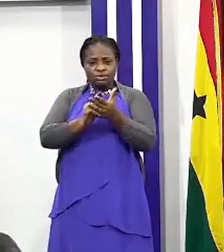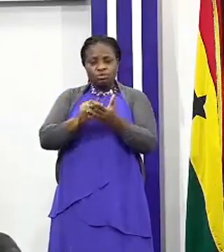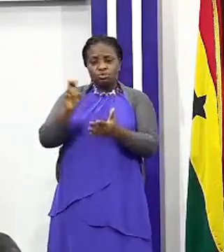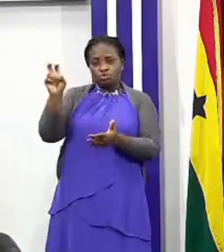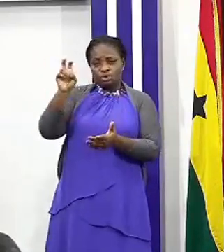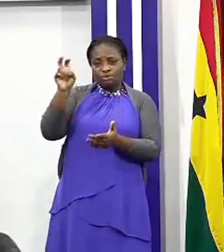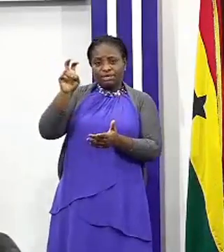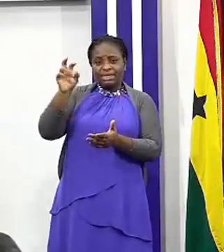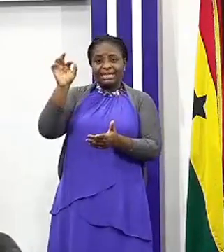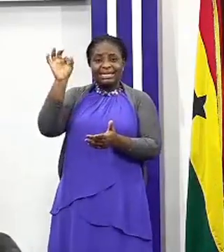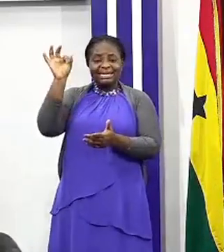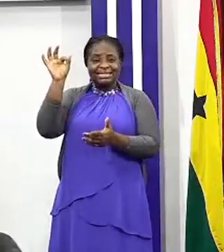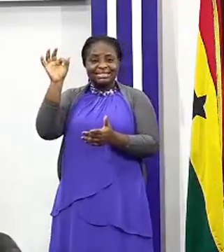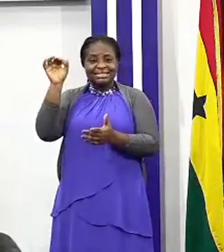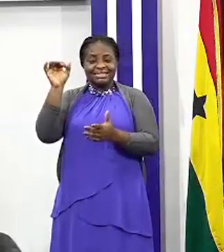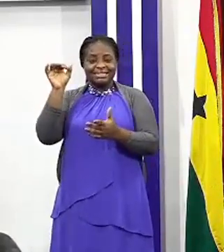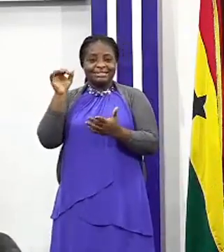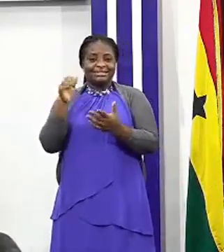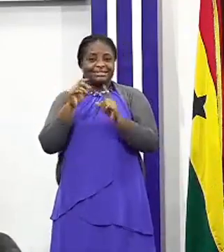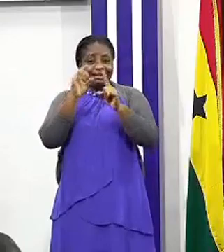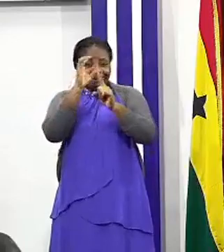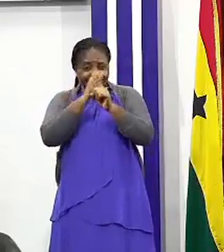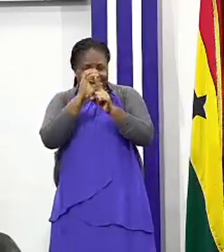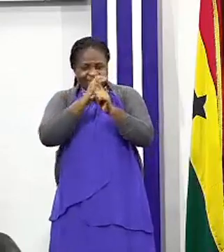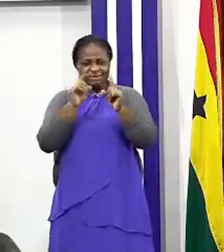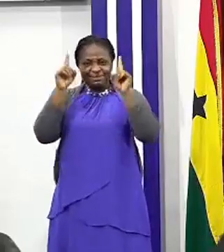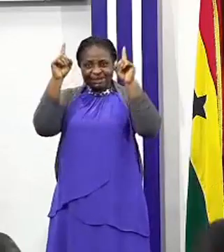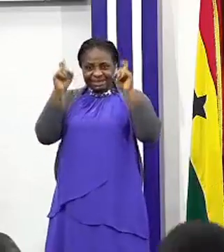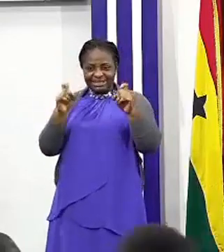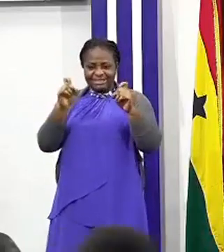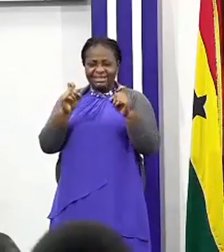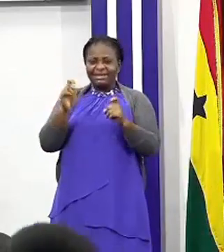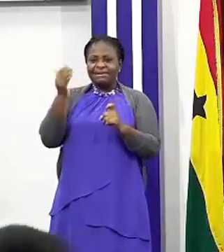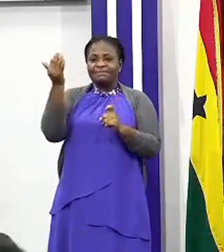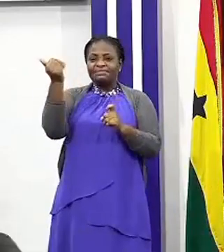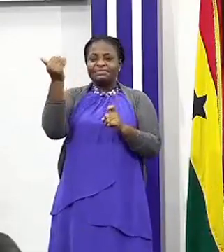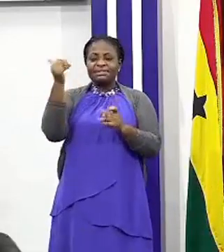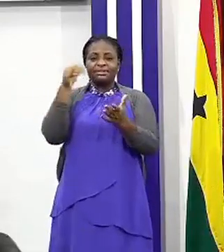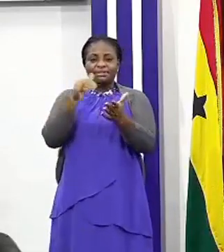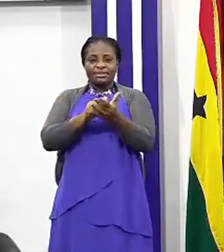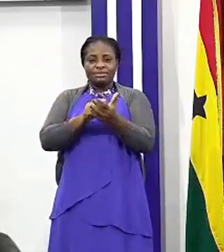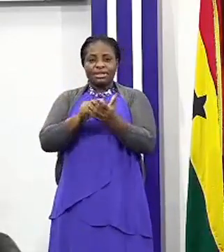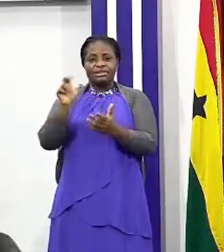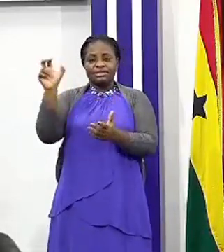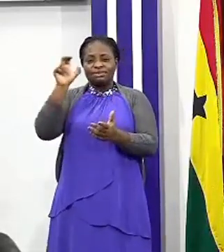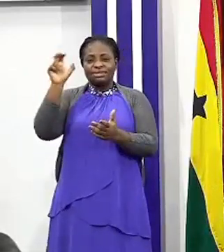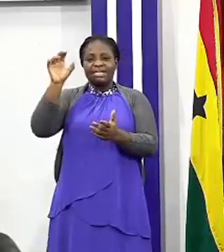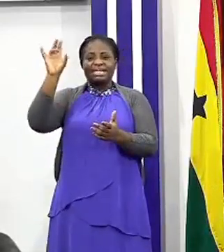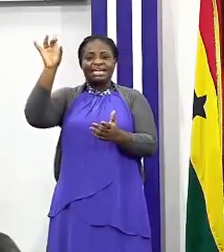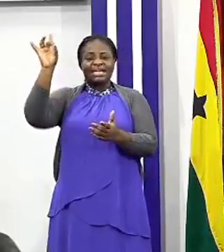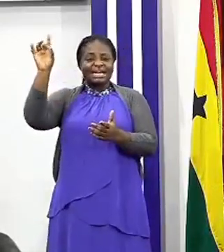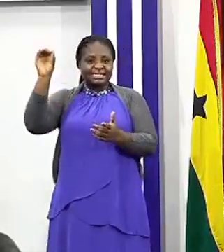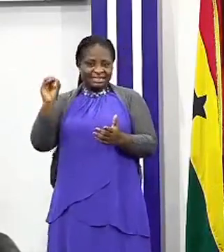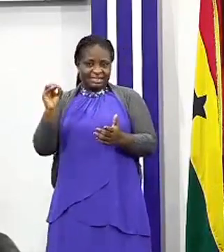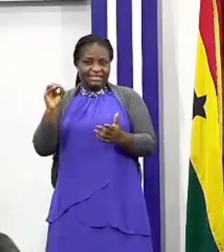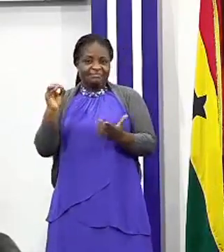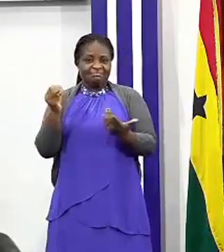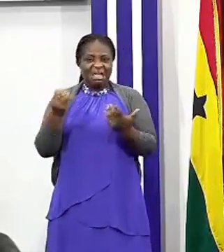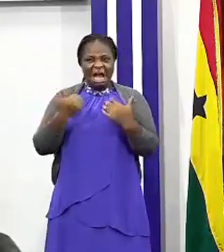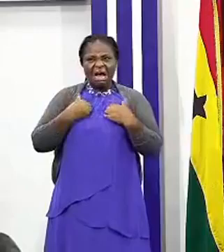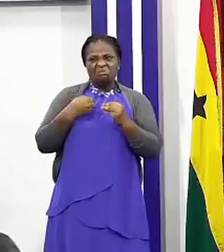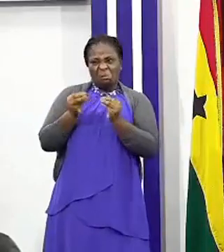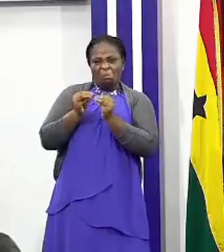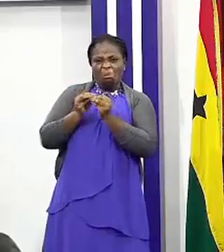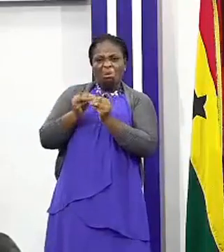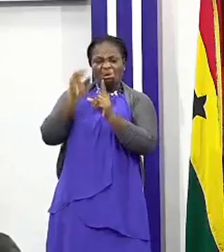25,219 samples. They had tested 15,380 samples. So they have a backlog of about